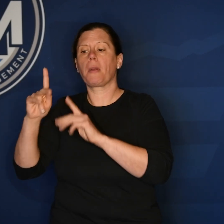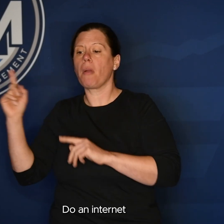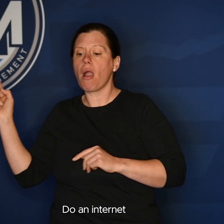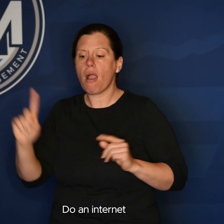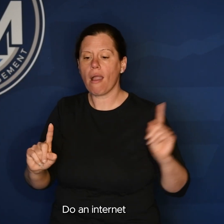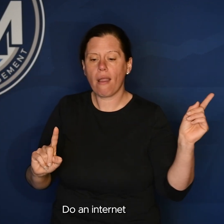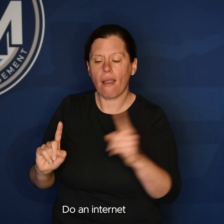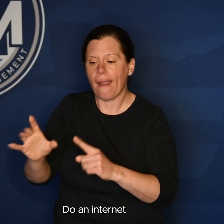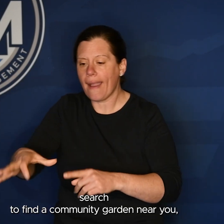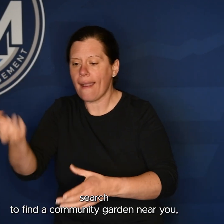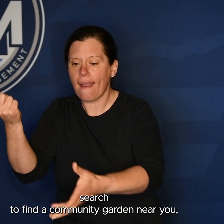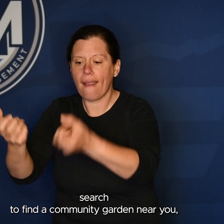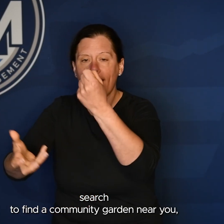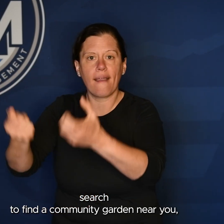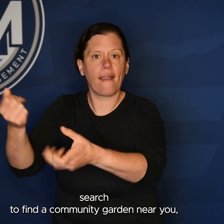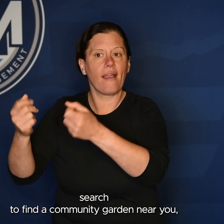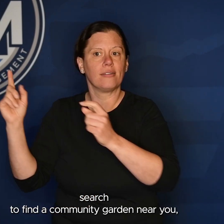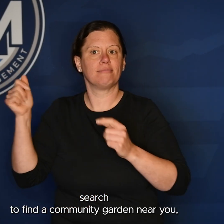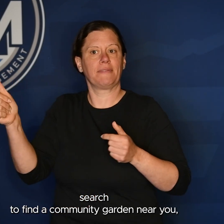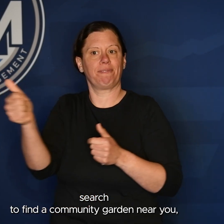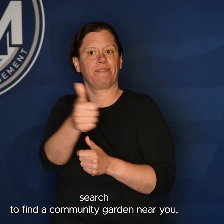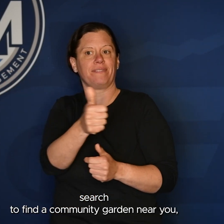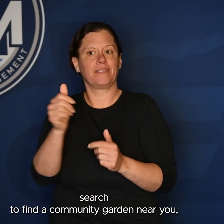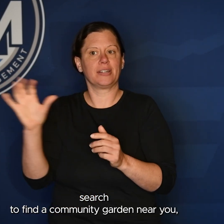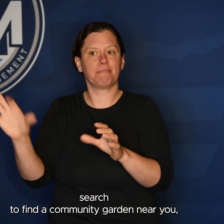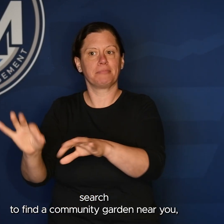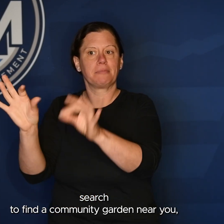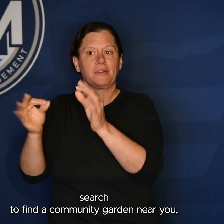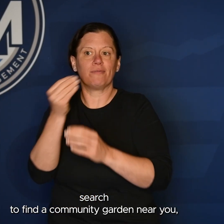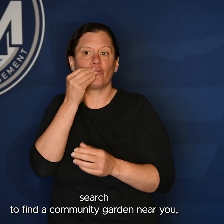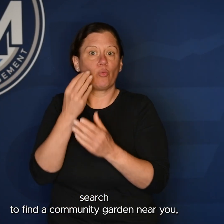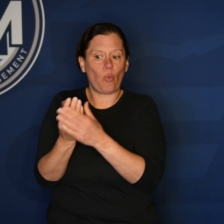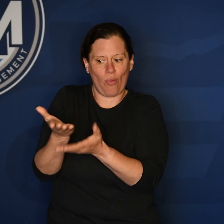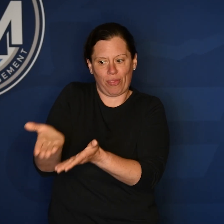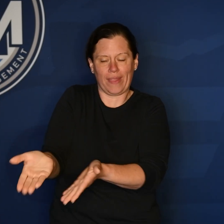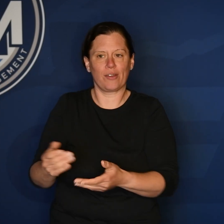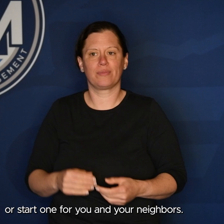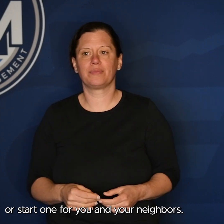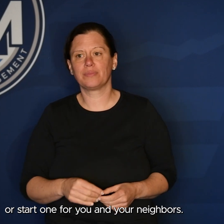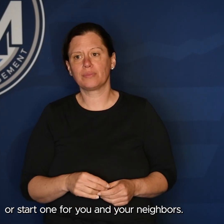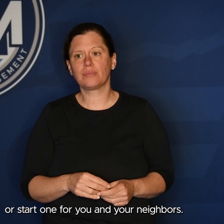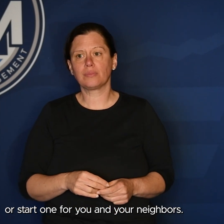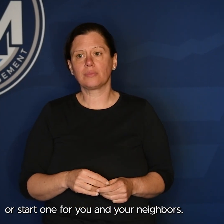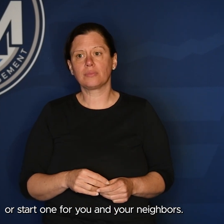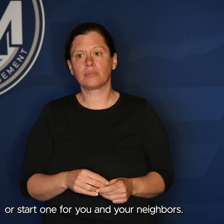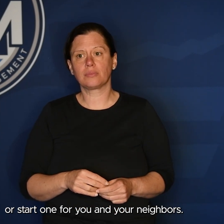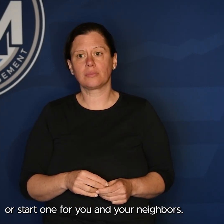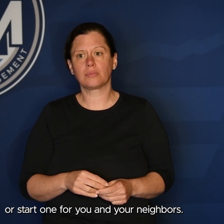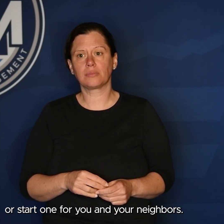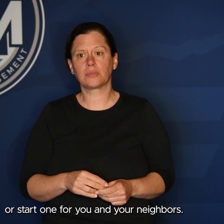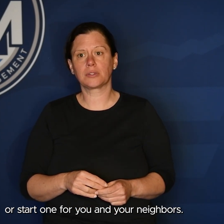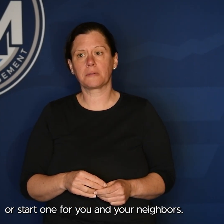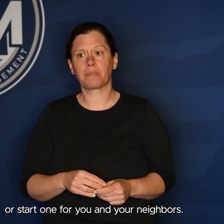Do an internet search to find a community garden near you, or start one for you and your neighbors.